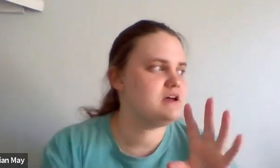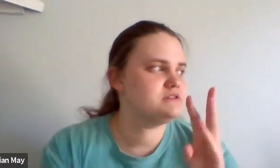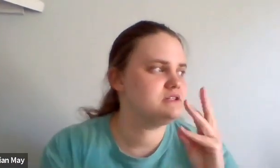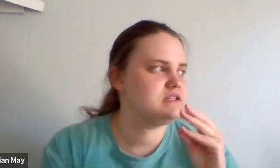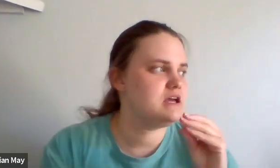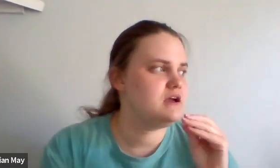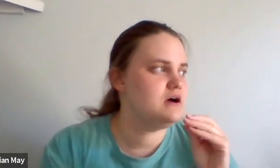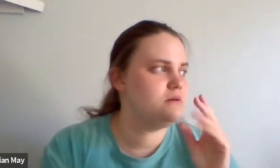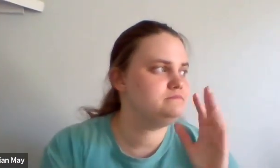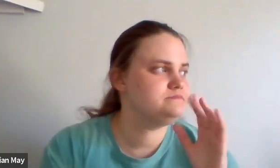was going to say.